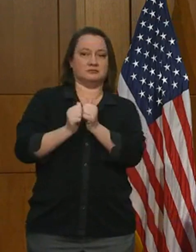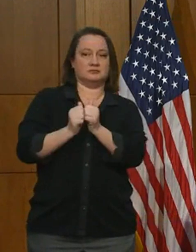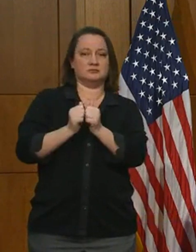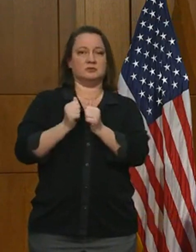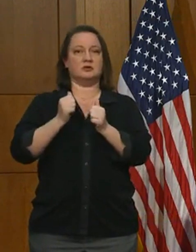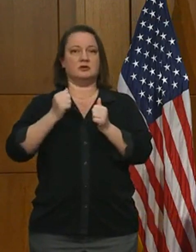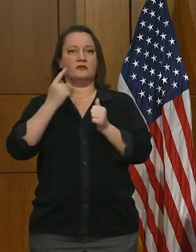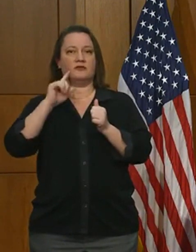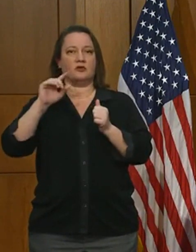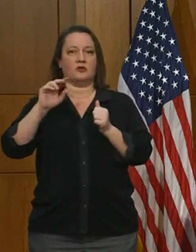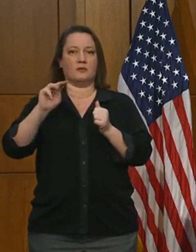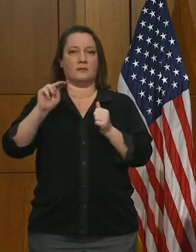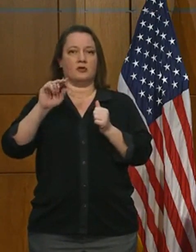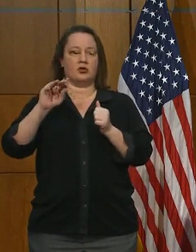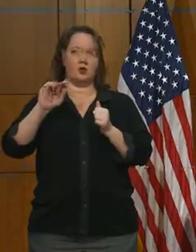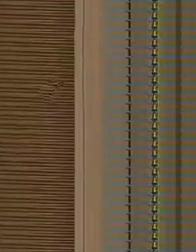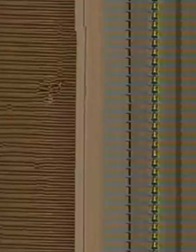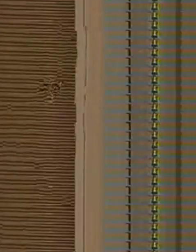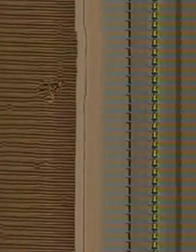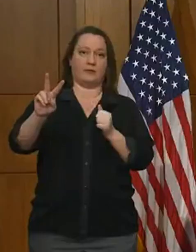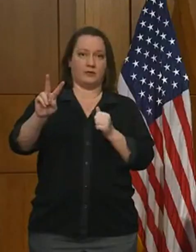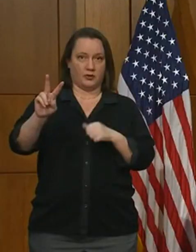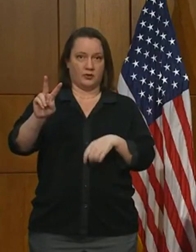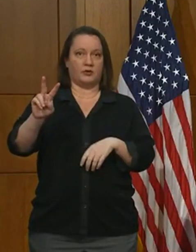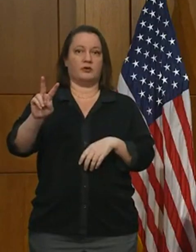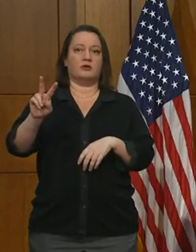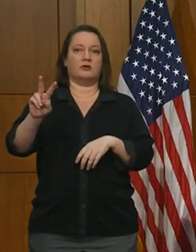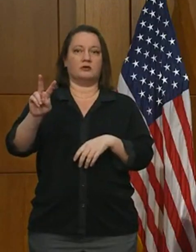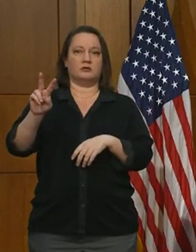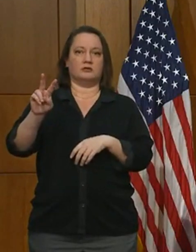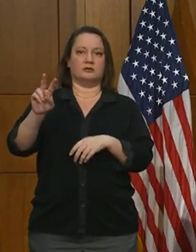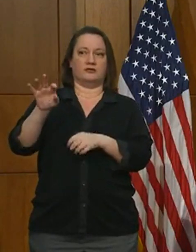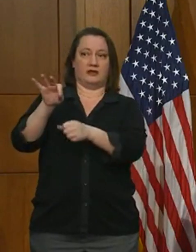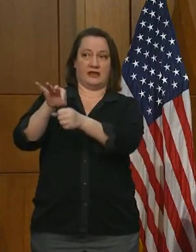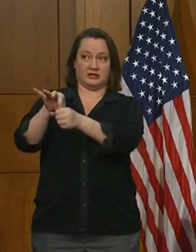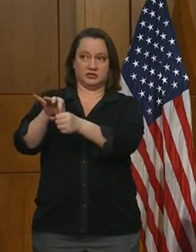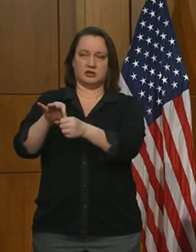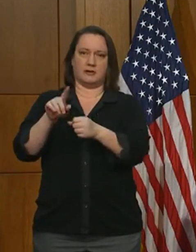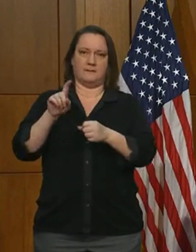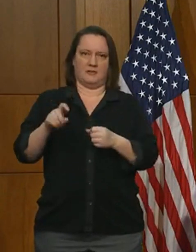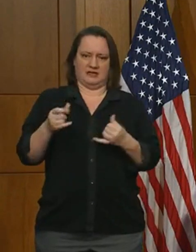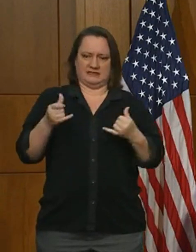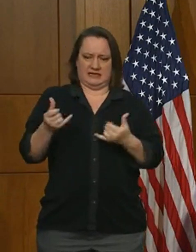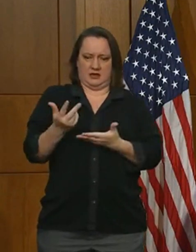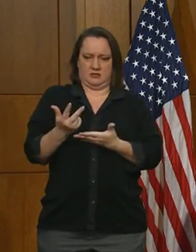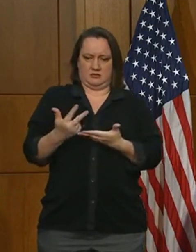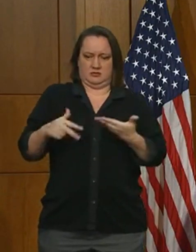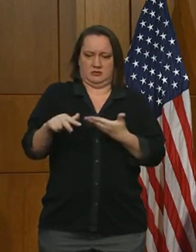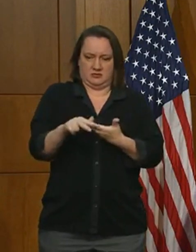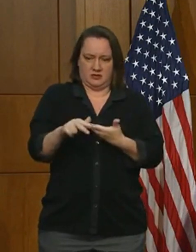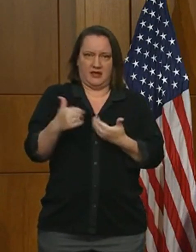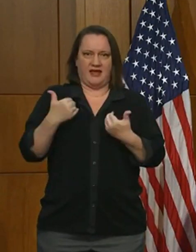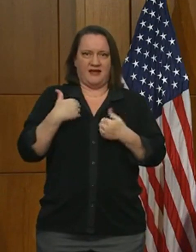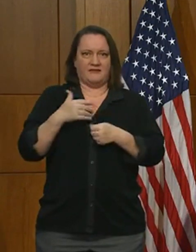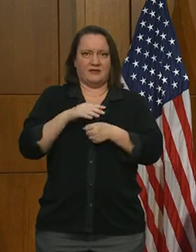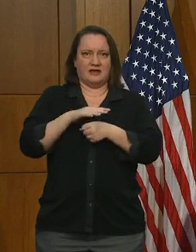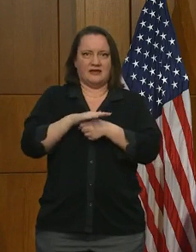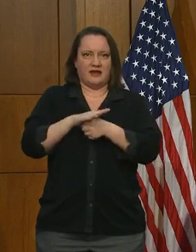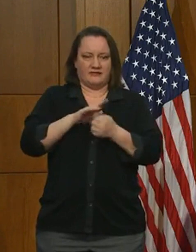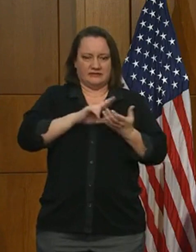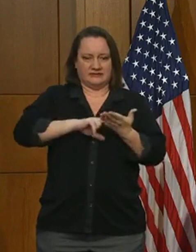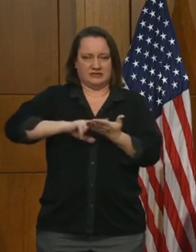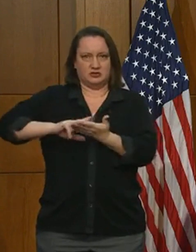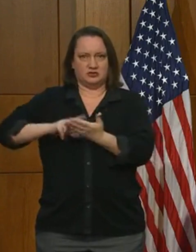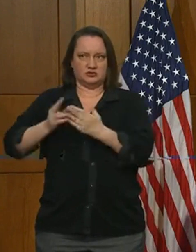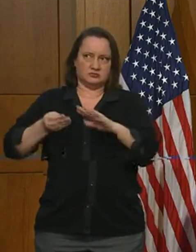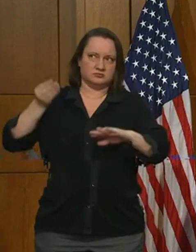weeks away. They've already lost more than 2 months of this process, and many are behind and fear they won't be able to access the ballot. So has the